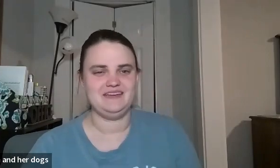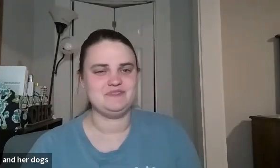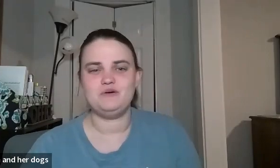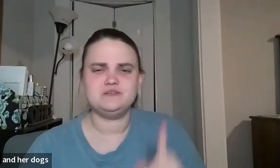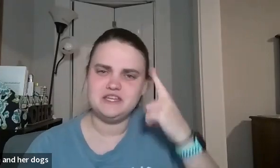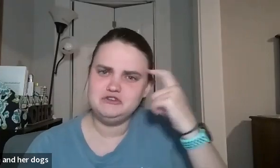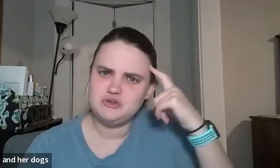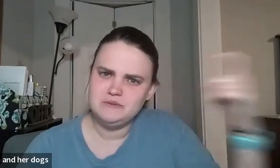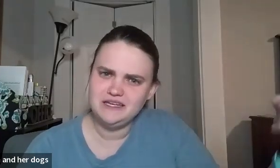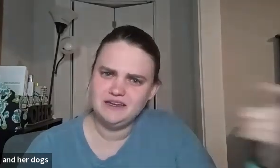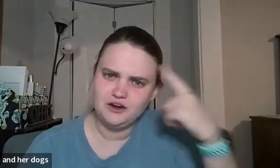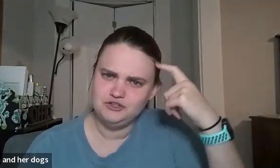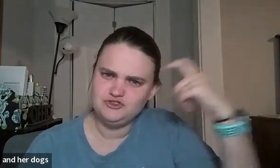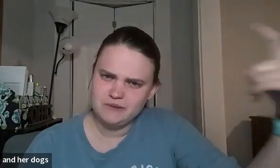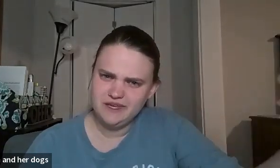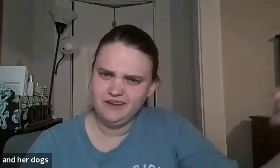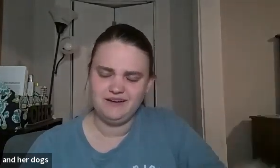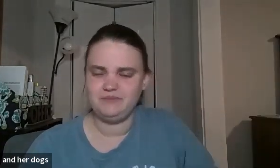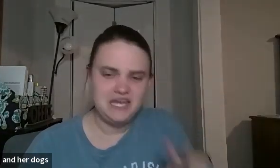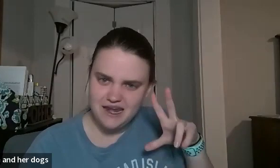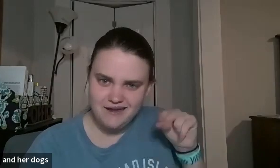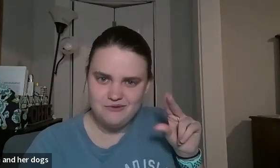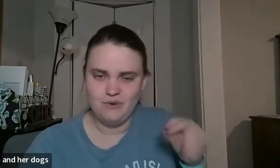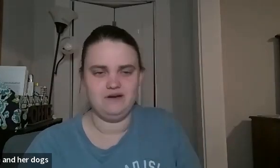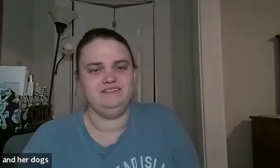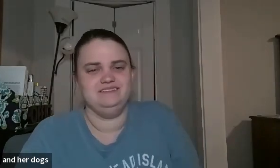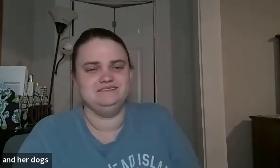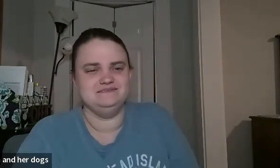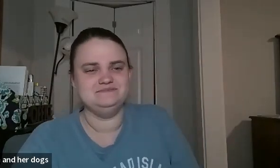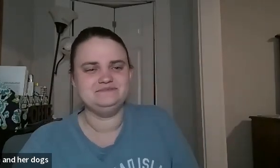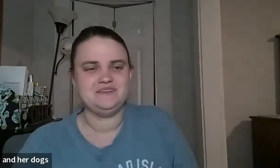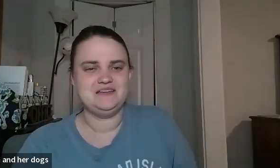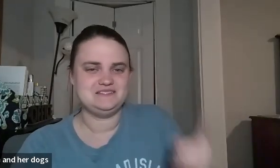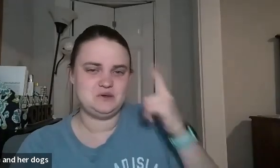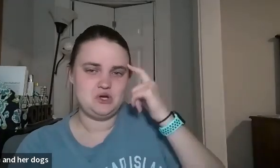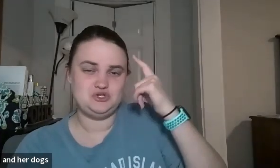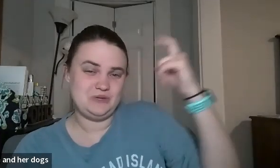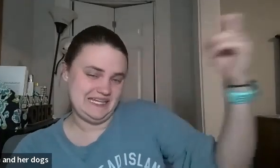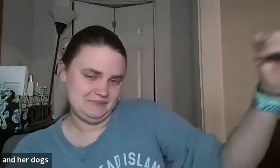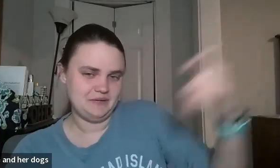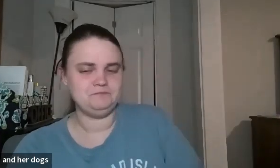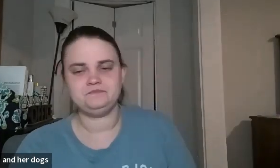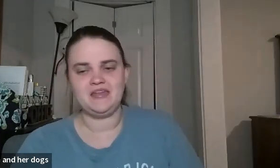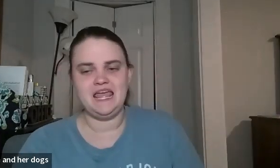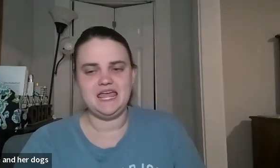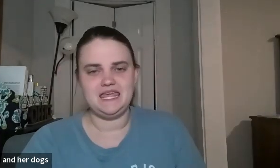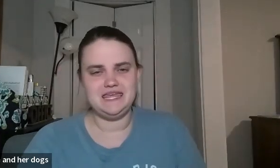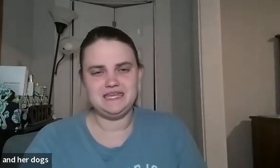but they'll always be like, you dreaming? Are you dreaming? I'm like, no. So our dream.